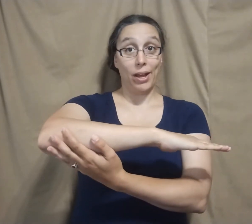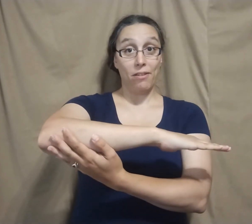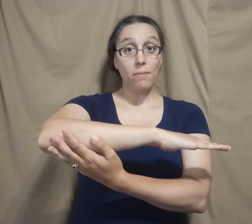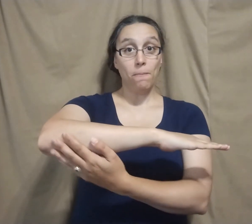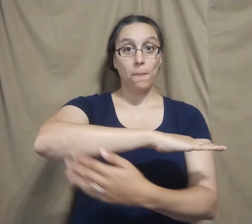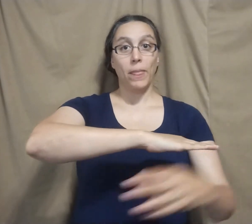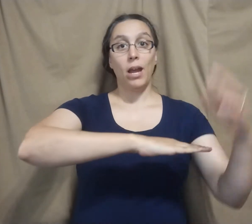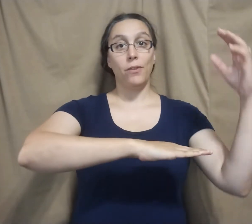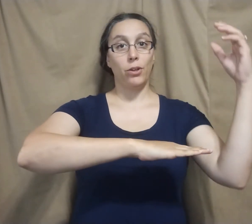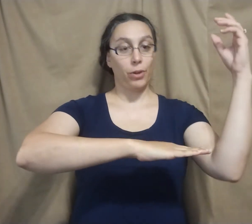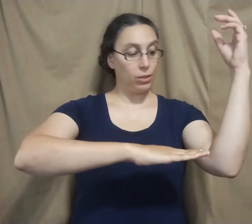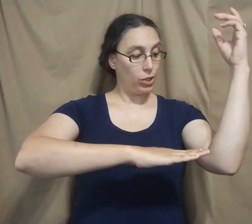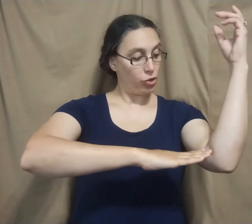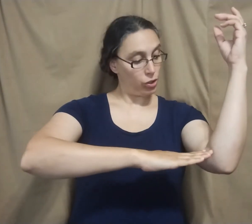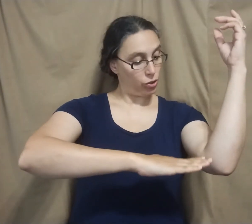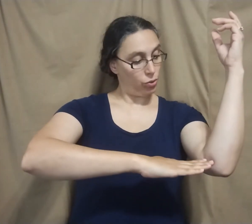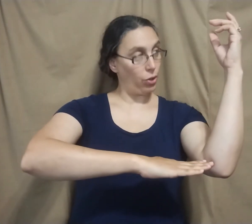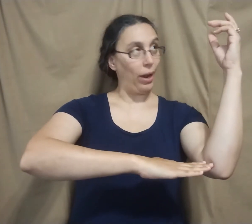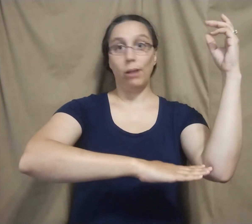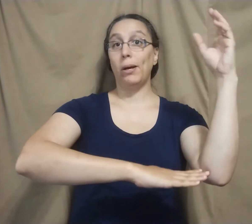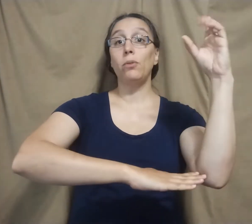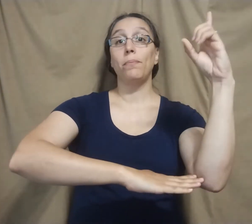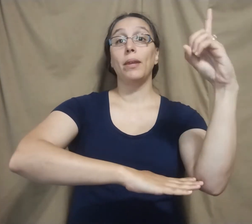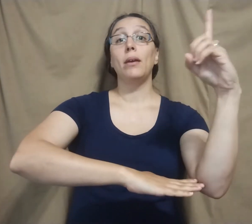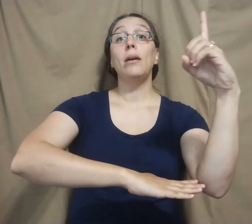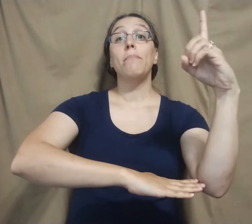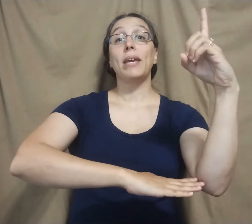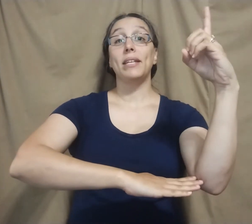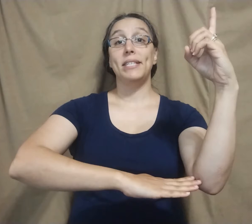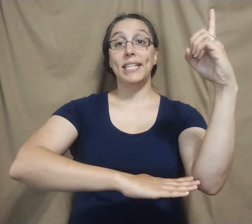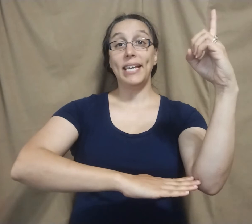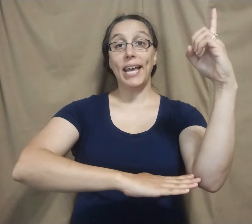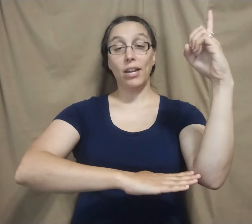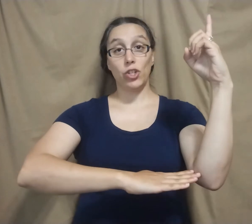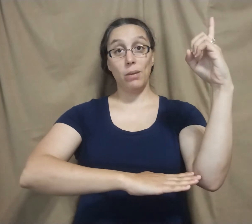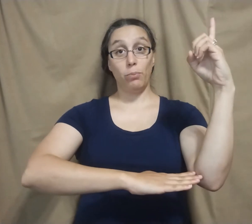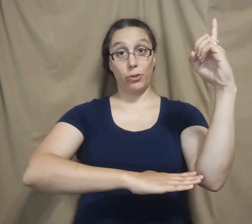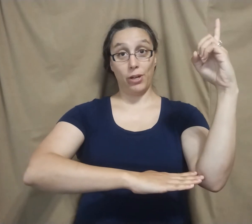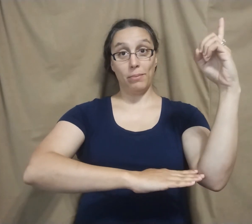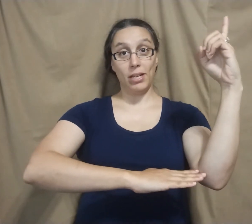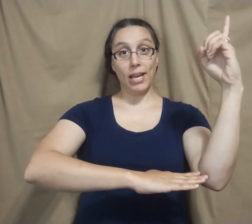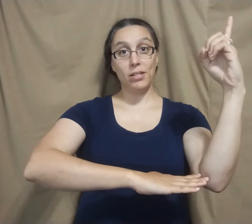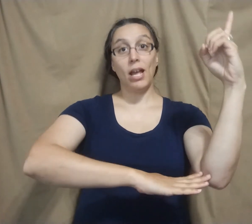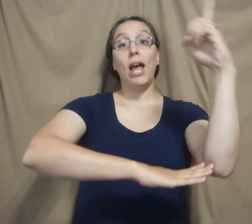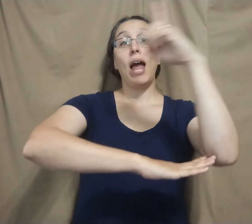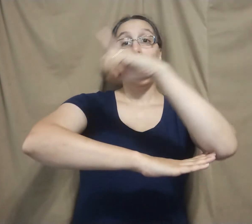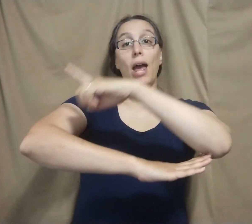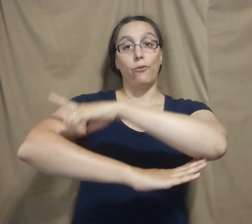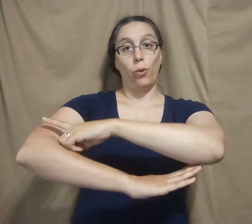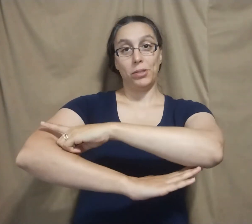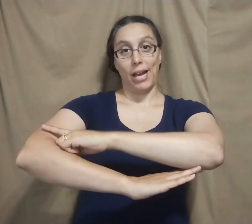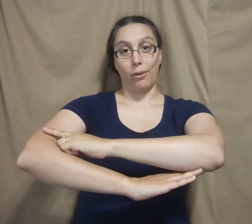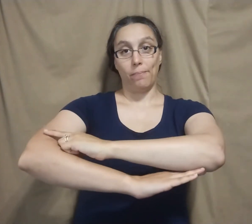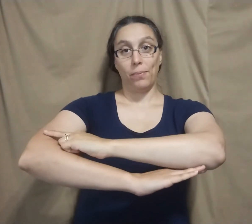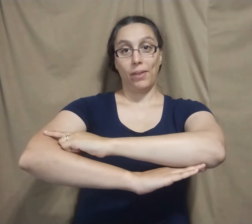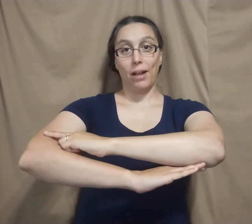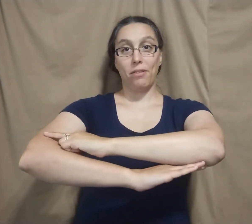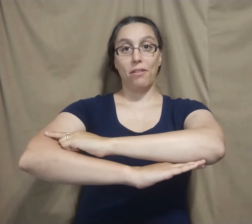horizon, and then you're going to touch it to your elbow, make a D hand shape with your dominant hand, and fold down. That's the